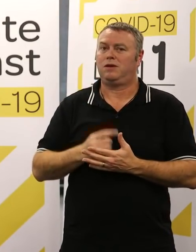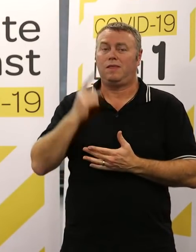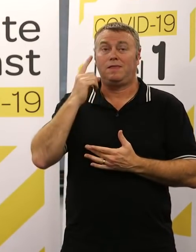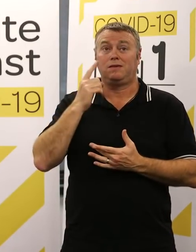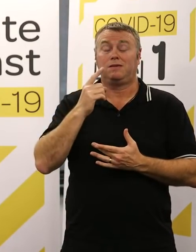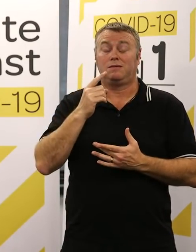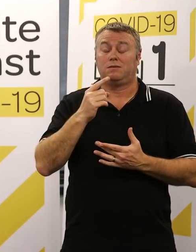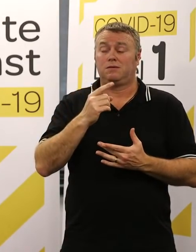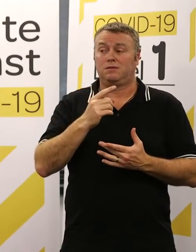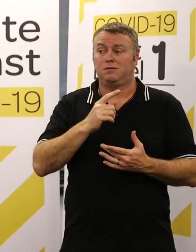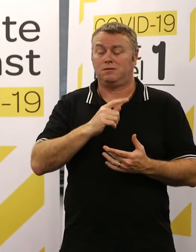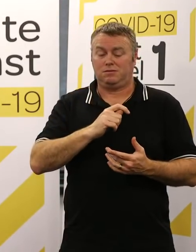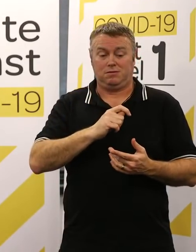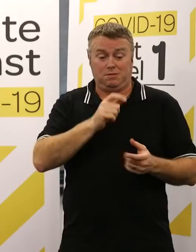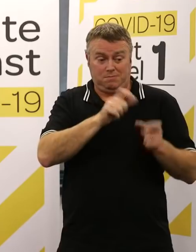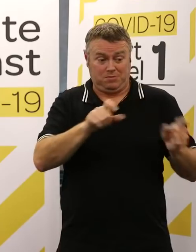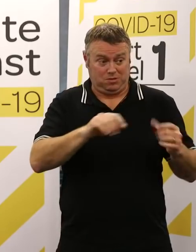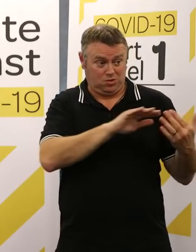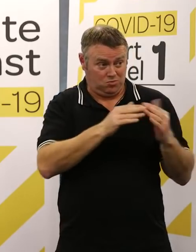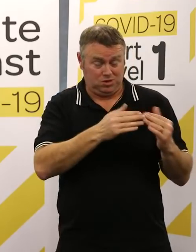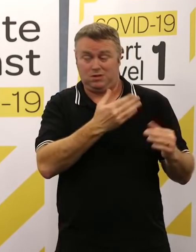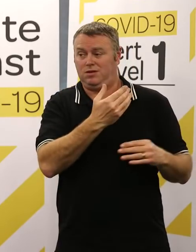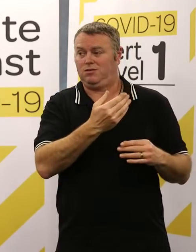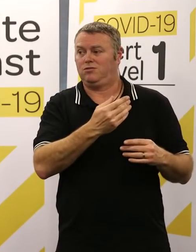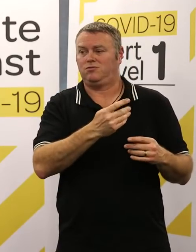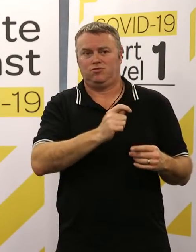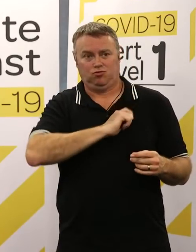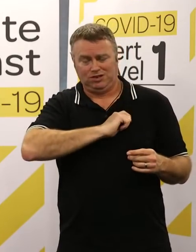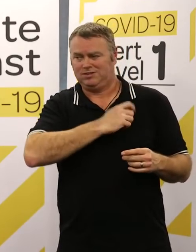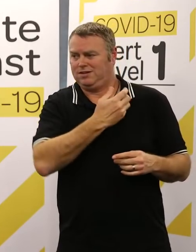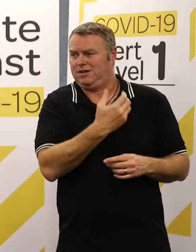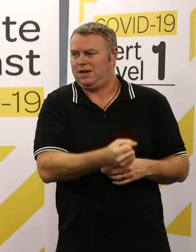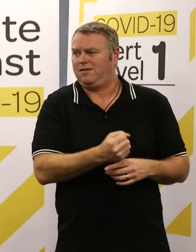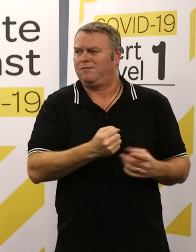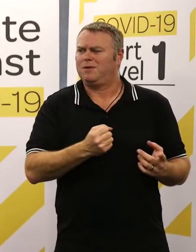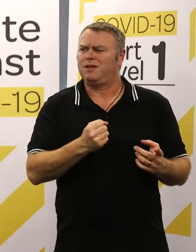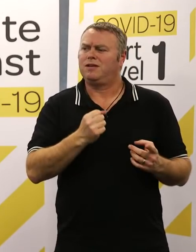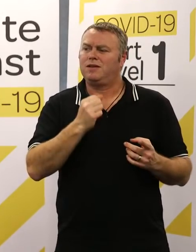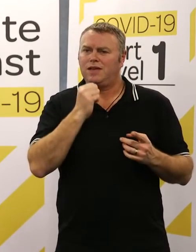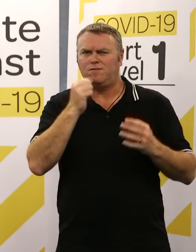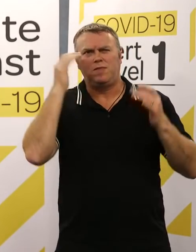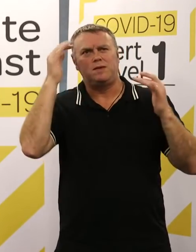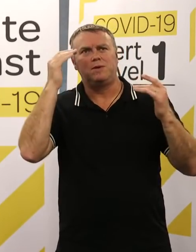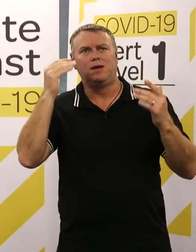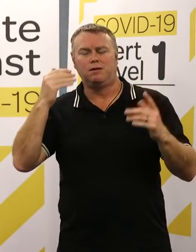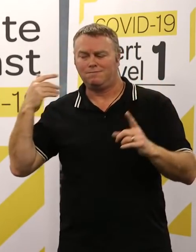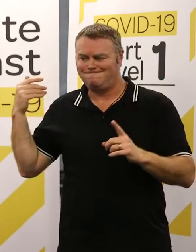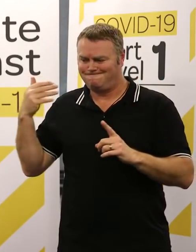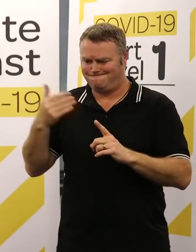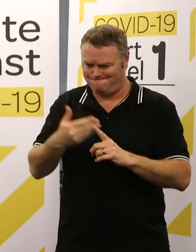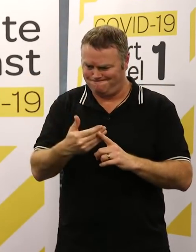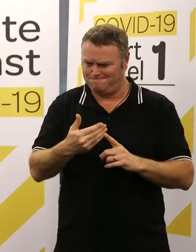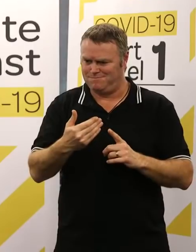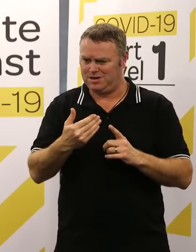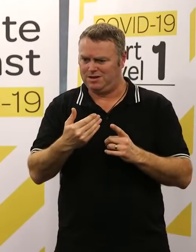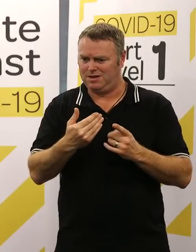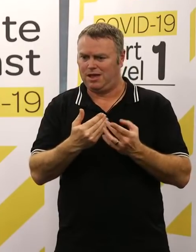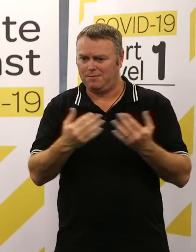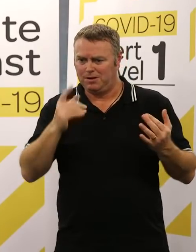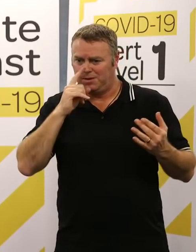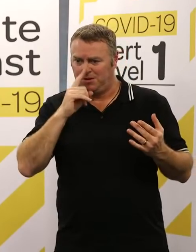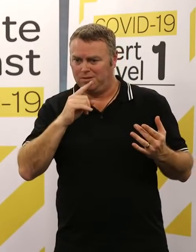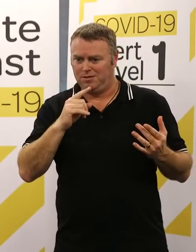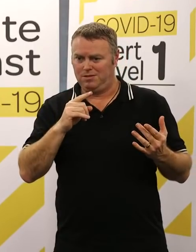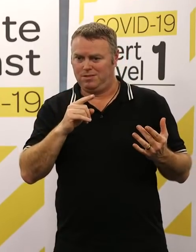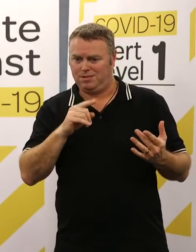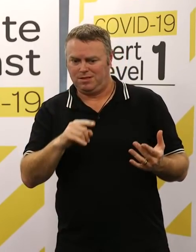date, and in particular the extent to which New Zealanders lent in and did what